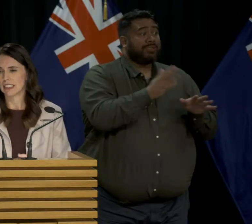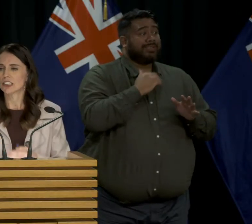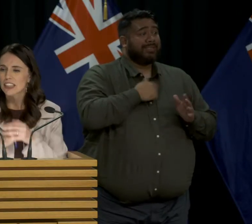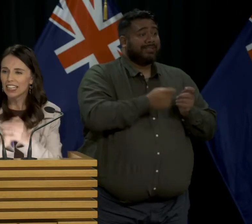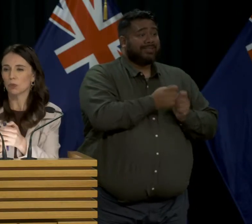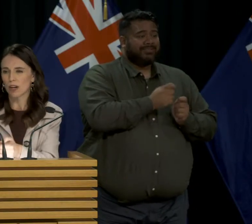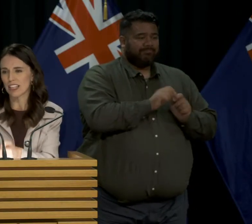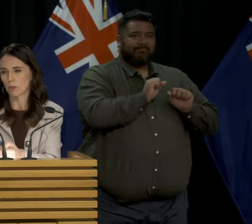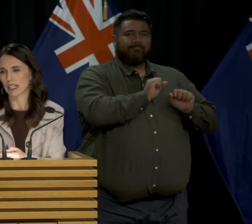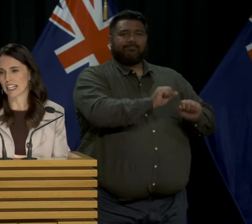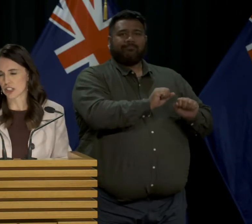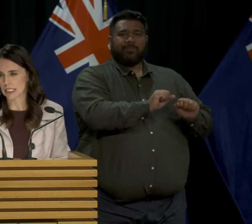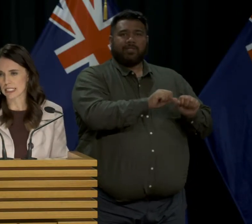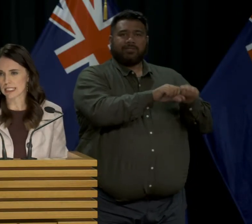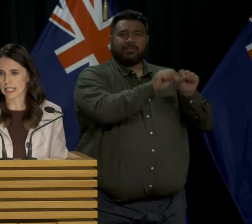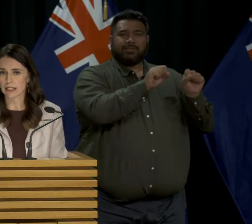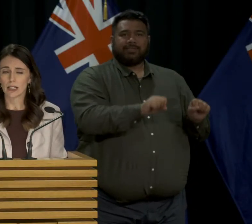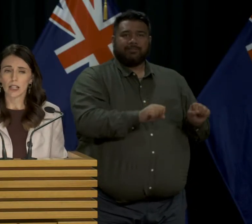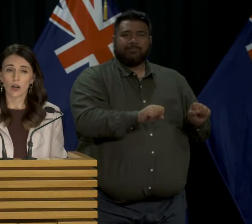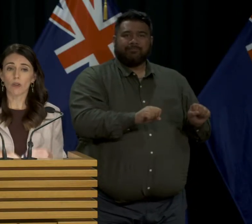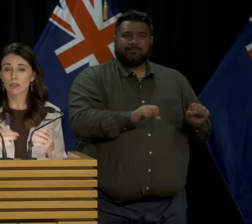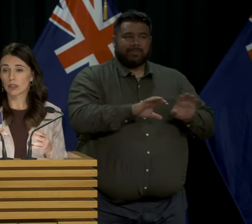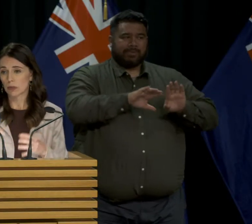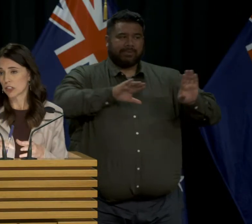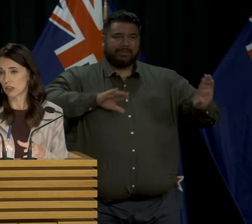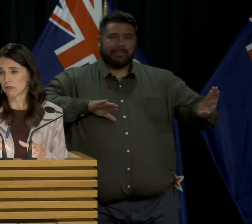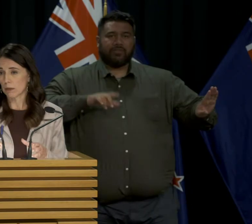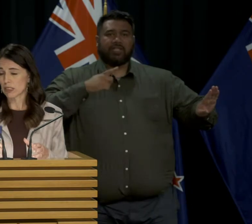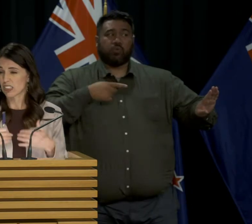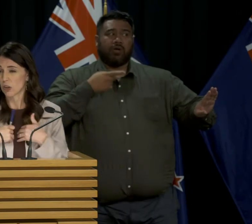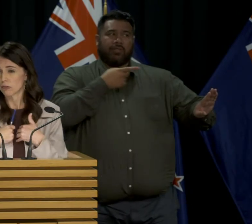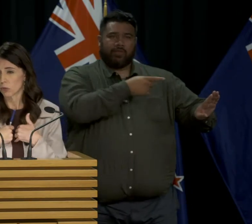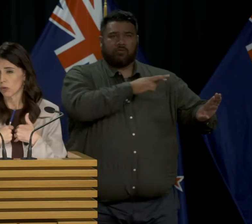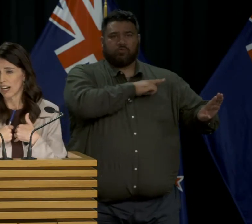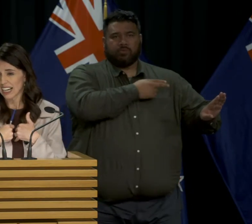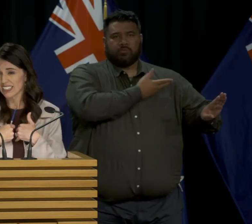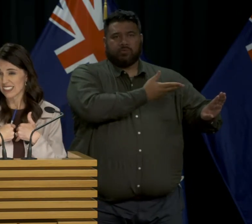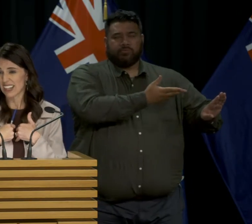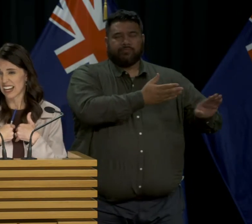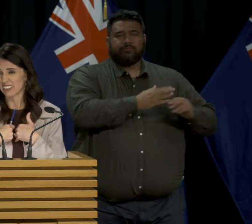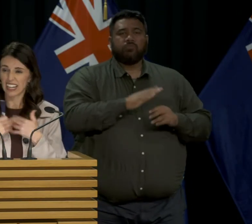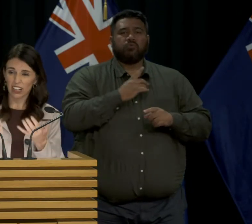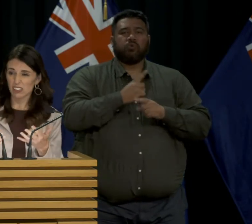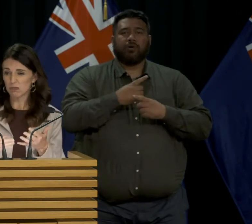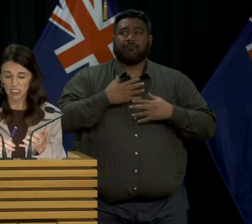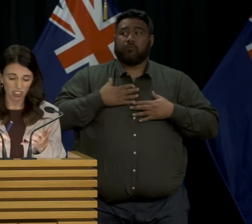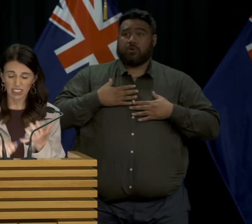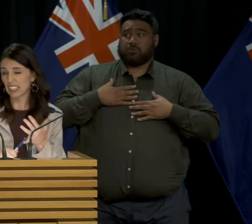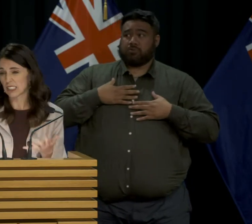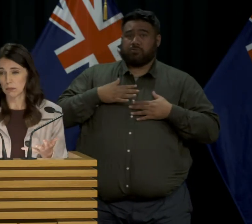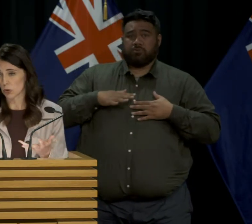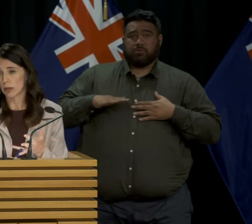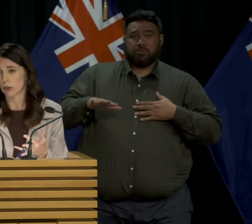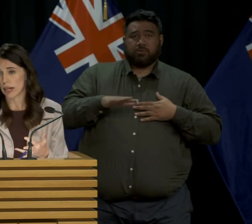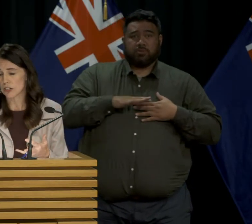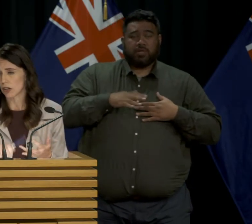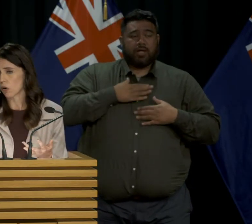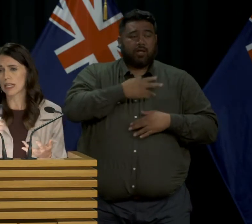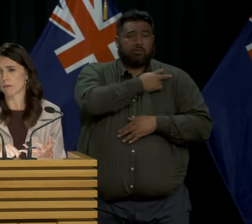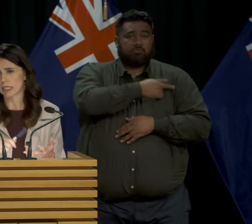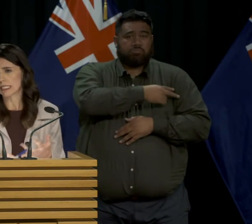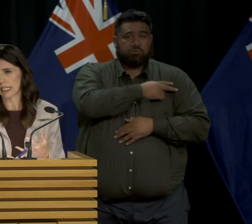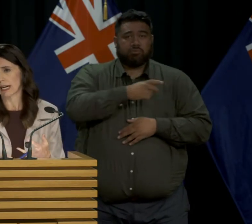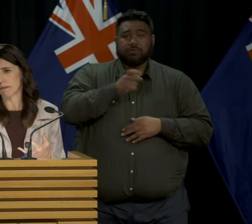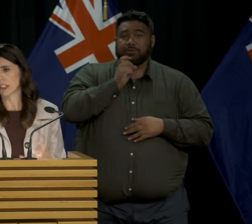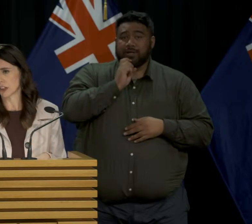routinely. So that's why that obligation sits there. On the question of numbers, though, for us and customs or immigration,